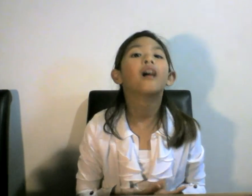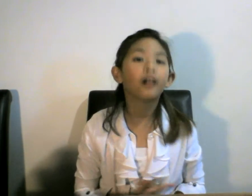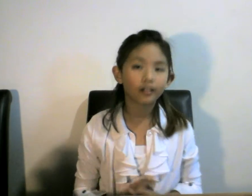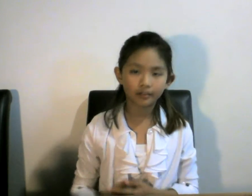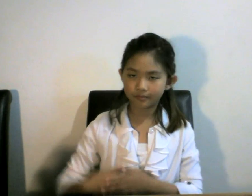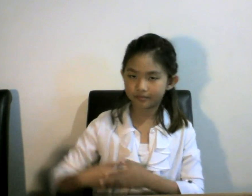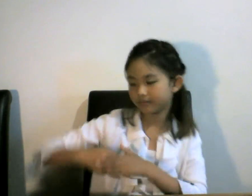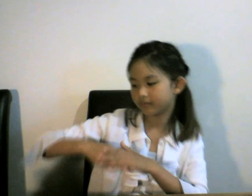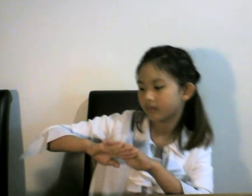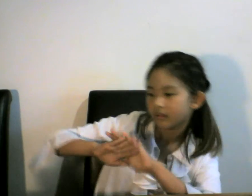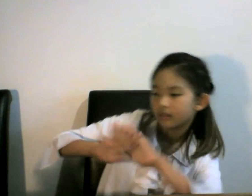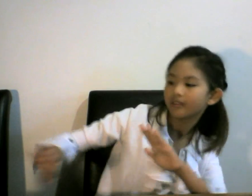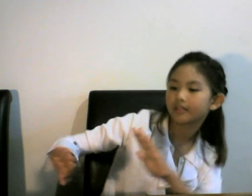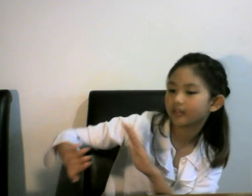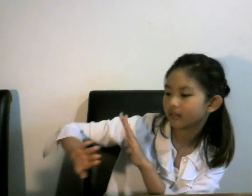You're gonna leave 'em all in